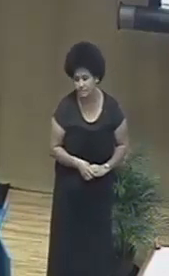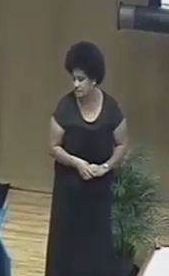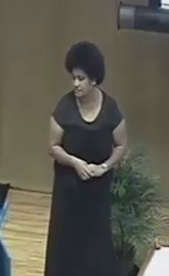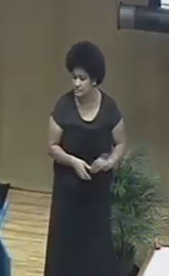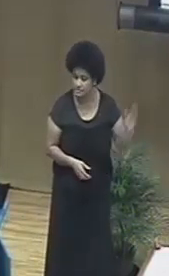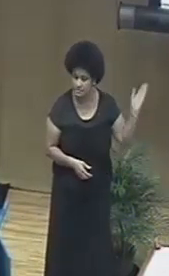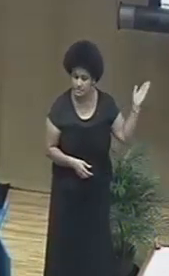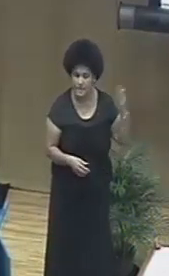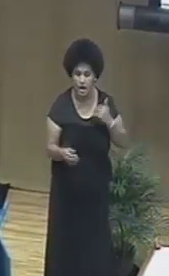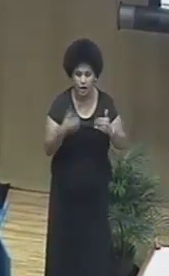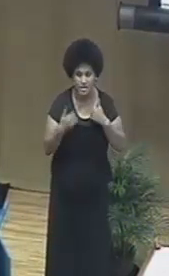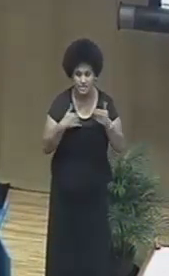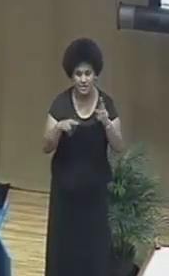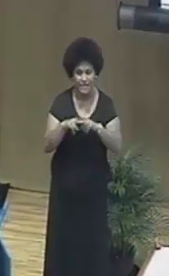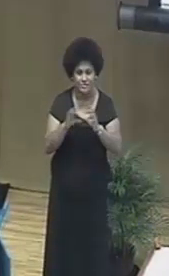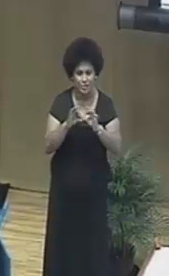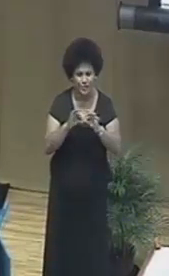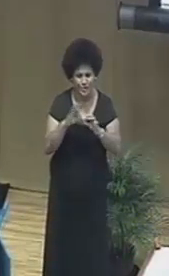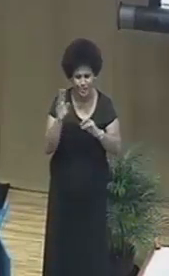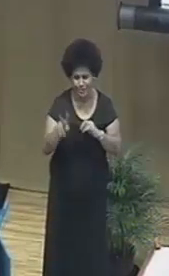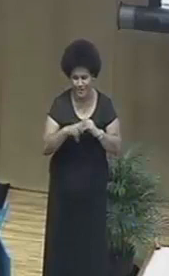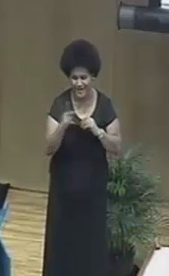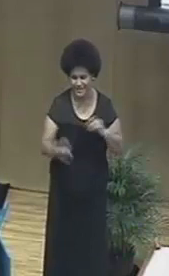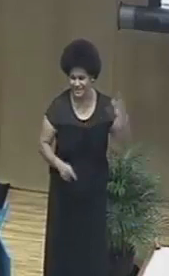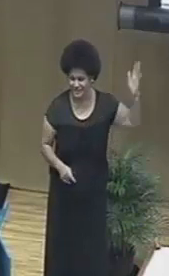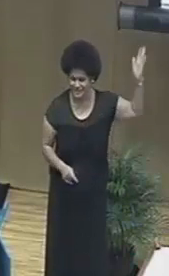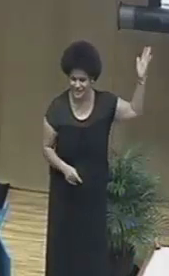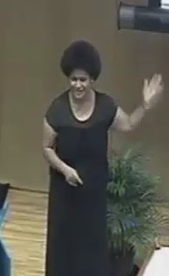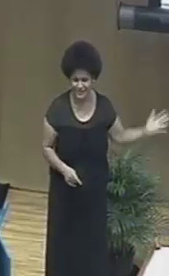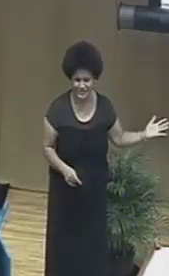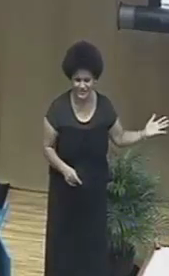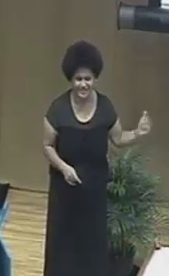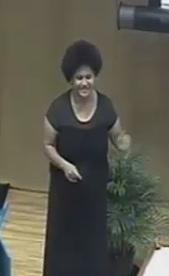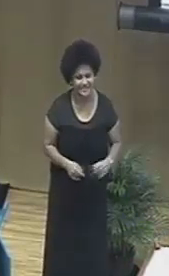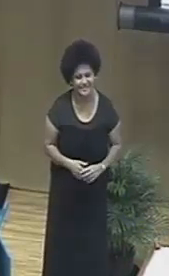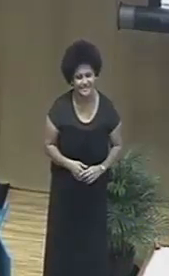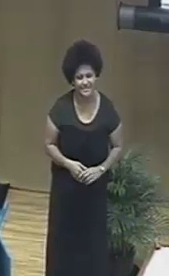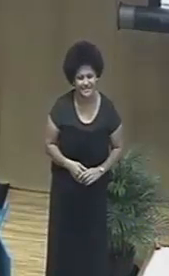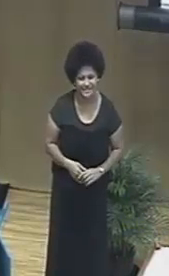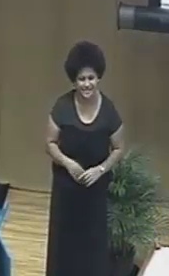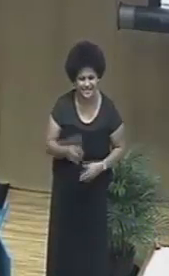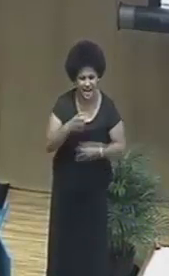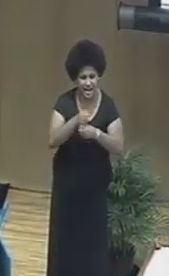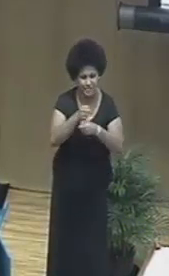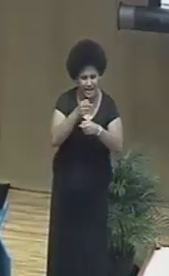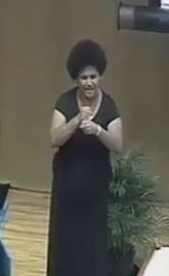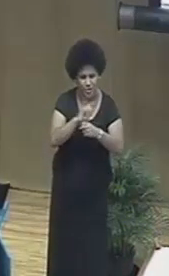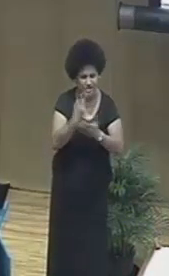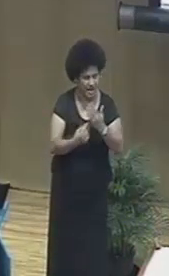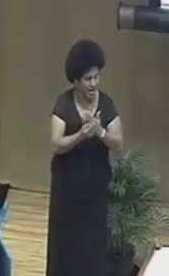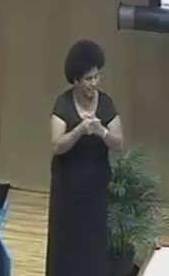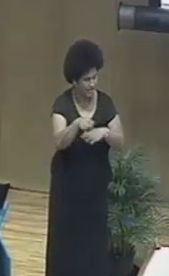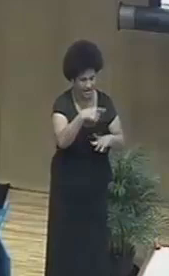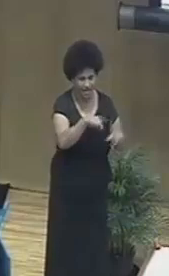Here are the USP Facebook pages, and some of these pages update students on what's happening around